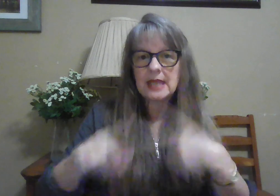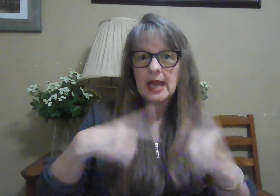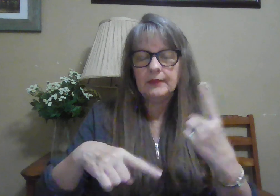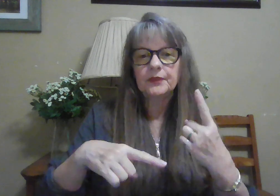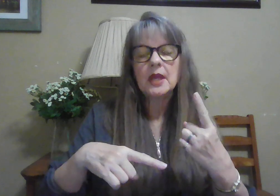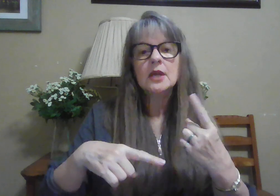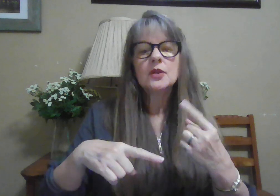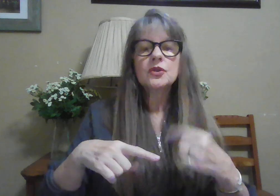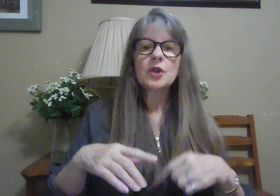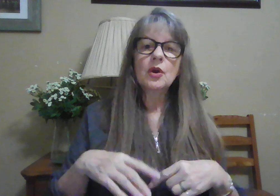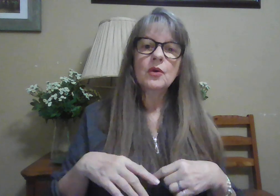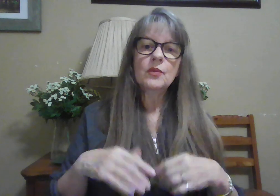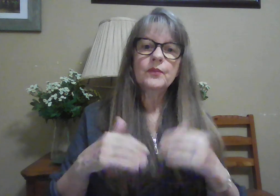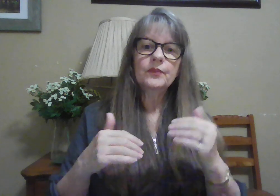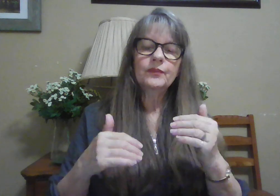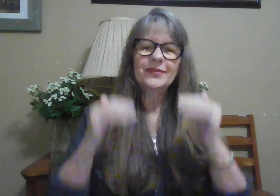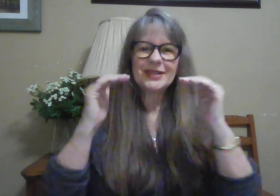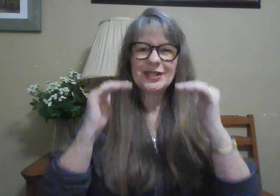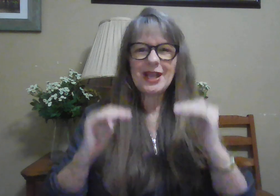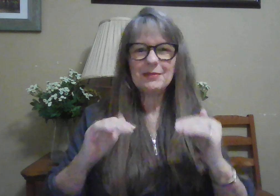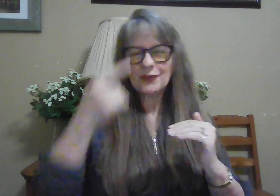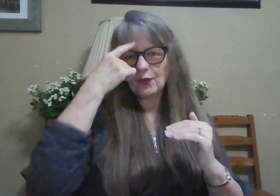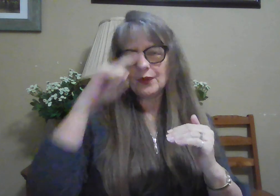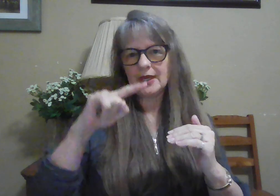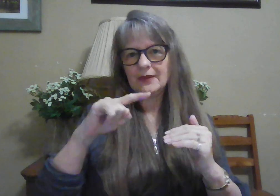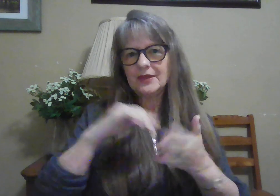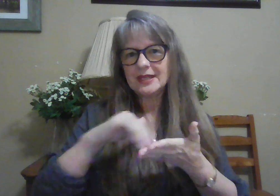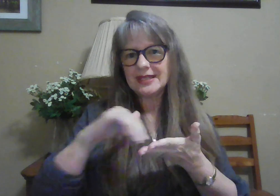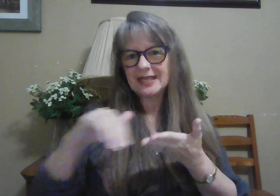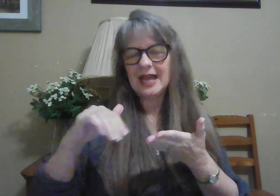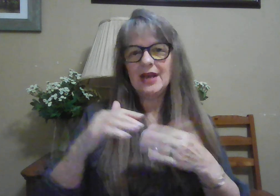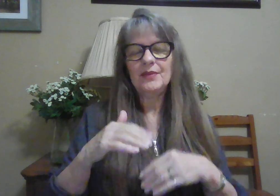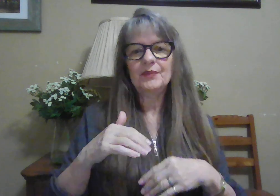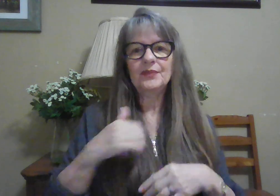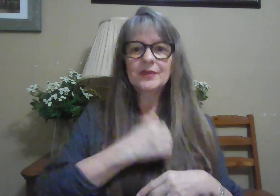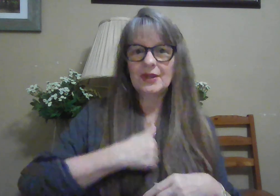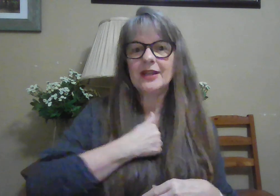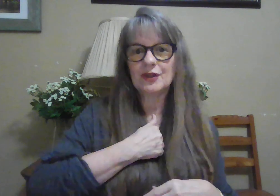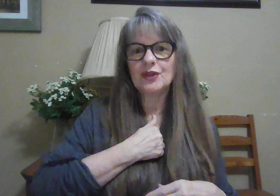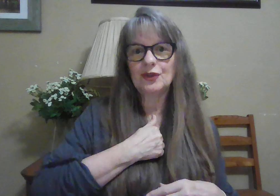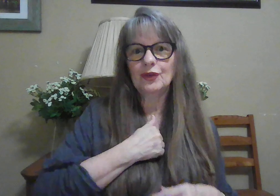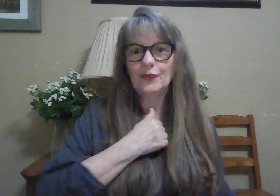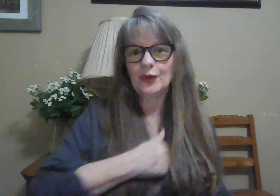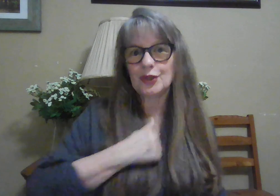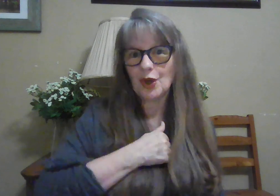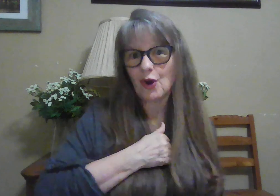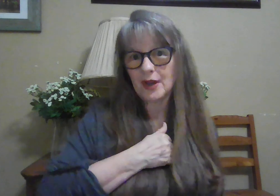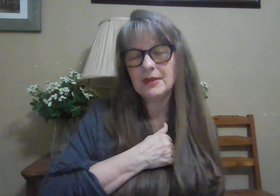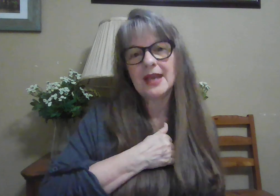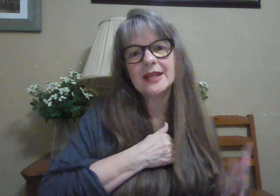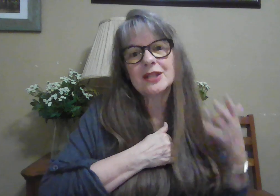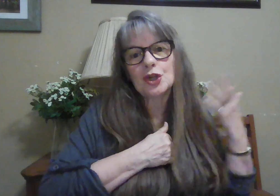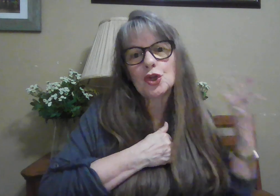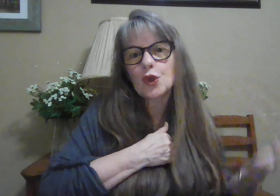sign. So the steps for forgiveness, that's your first sorry, but that doesn't